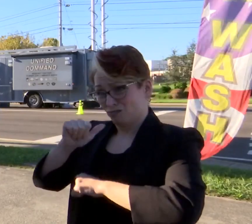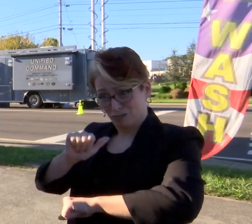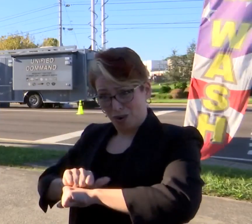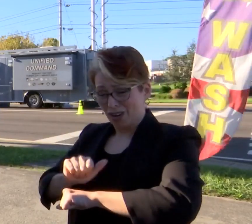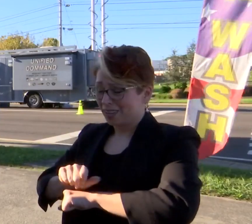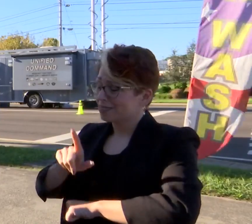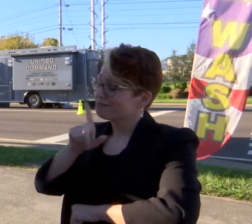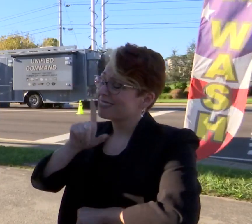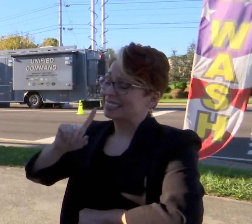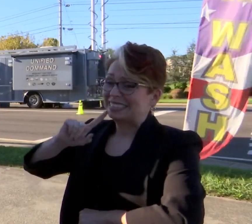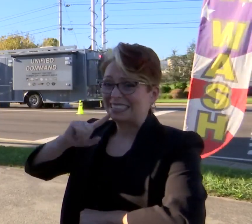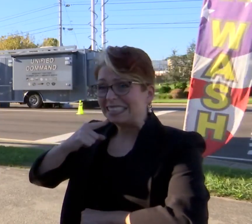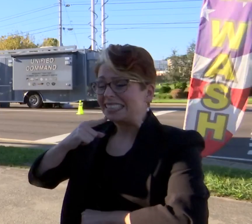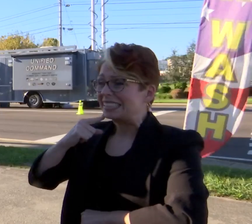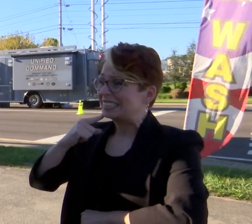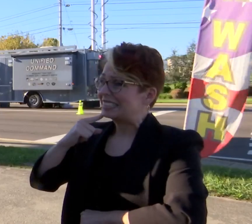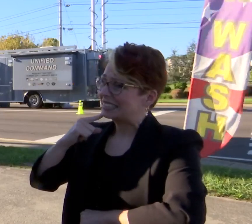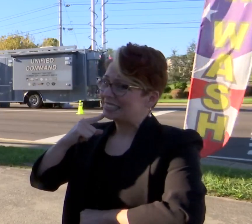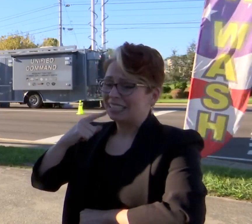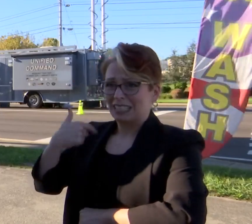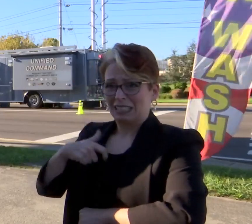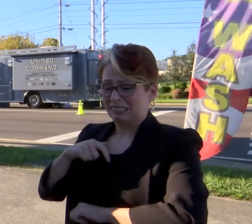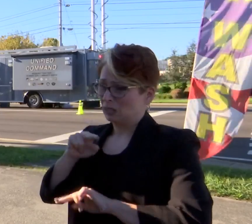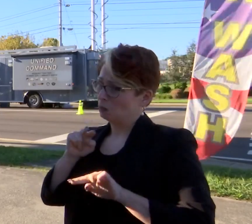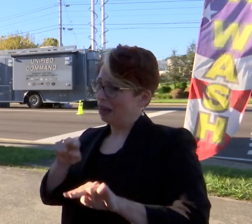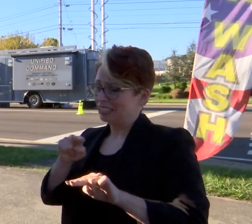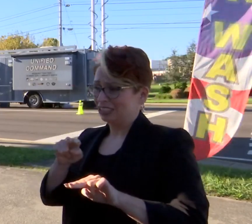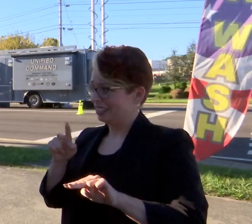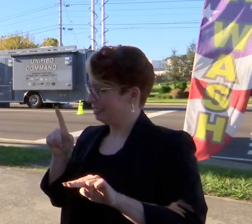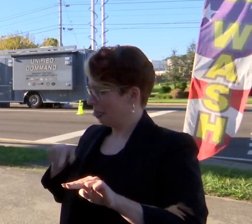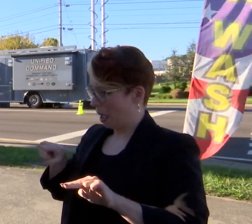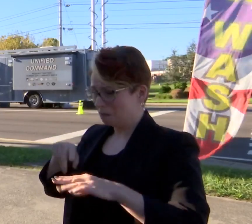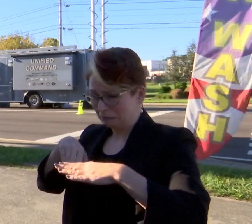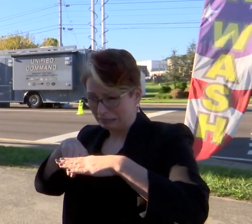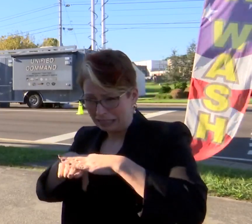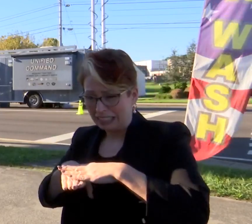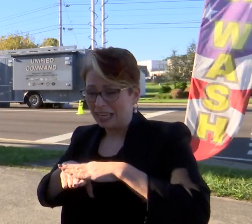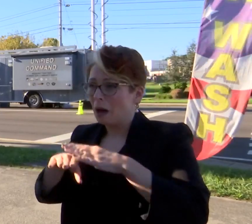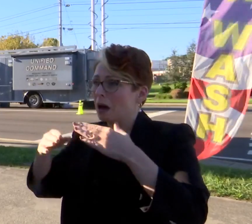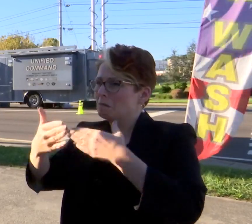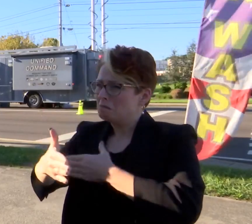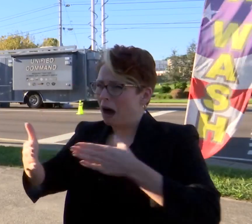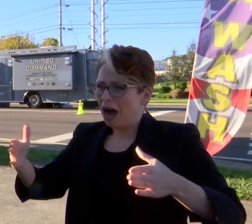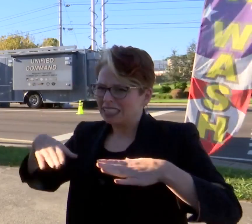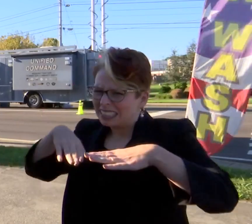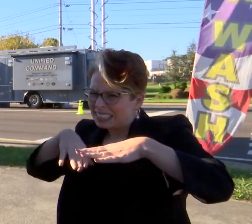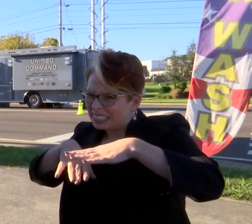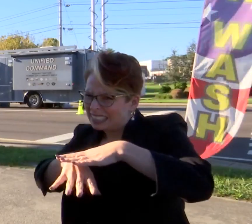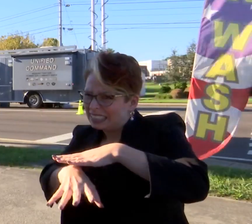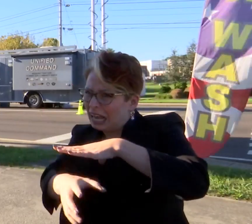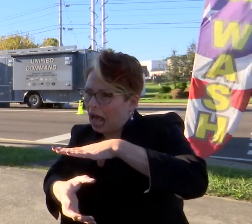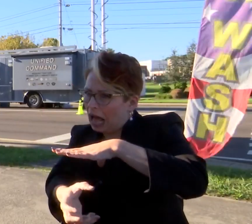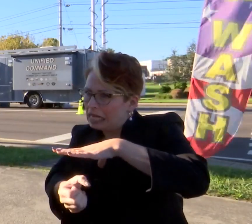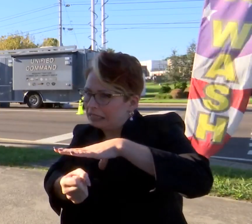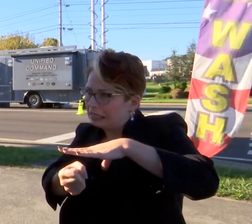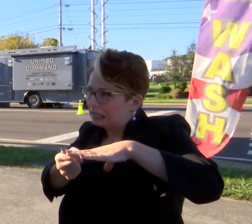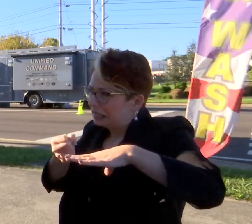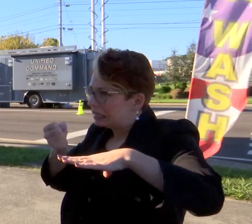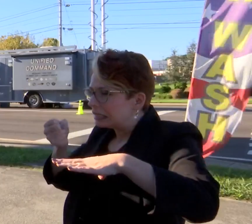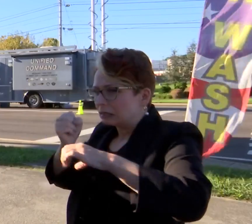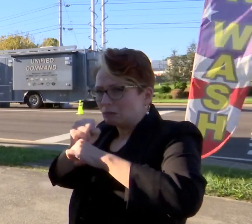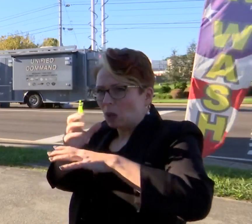times, us watching the technicians go in and reach into the box and pull out